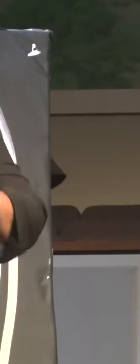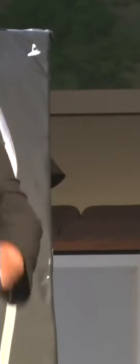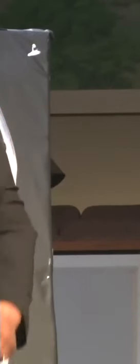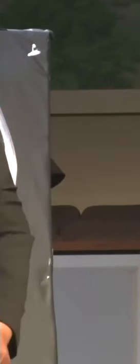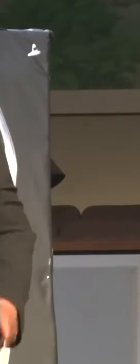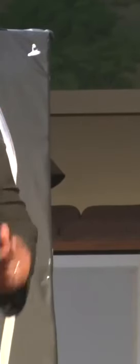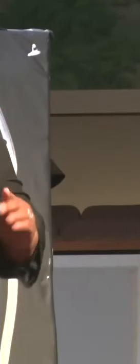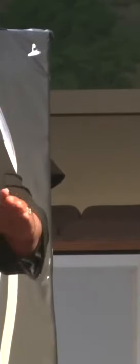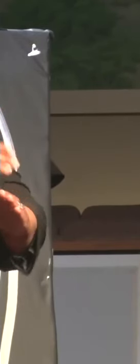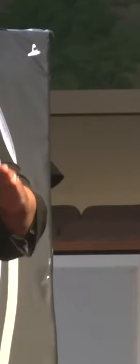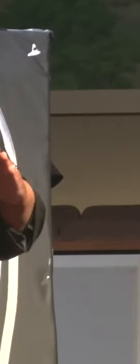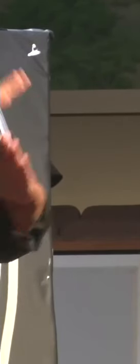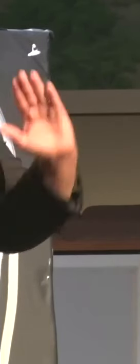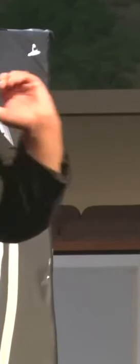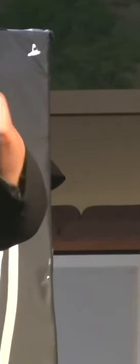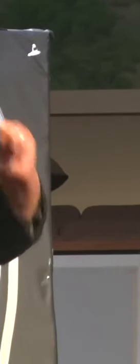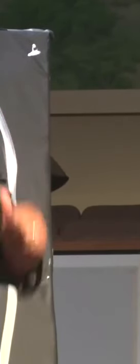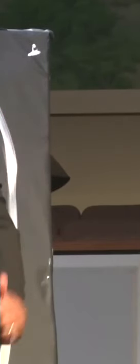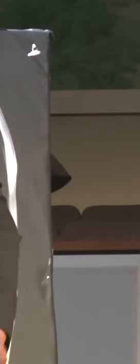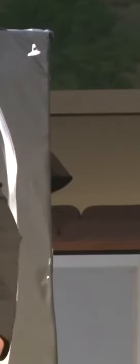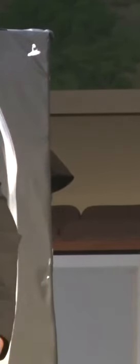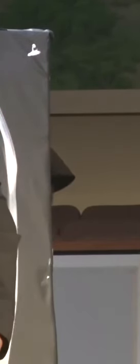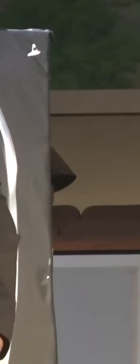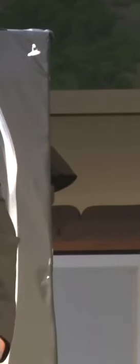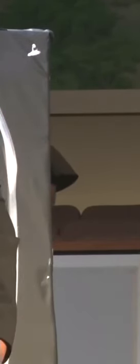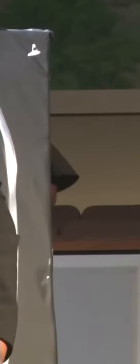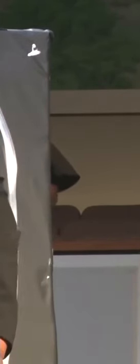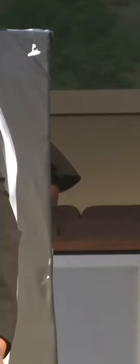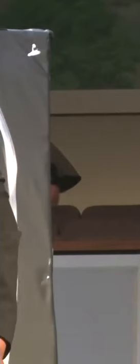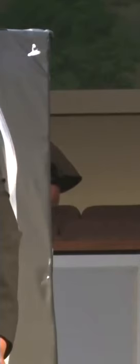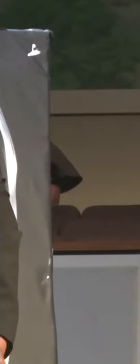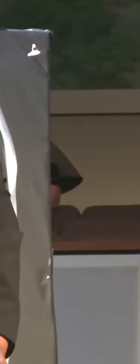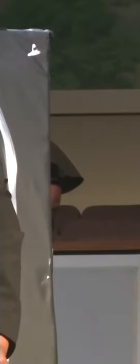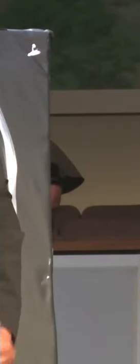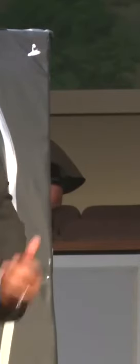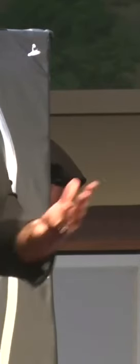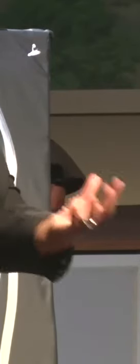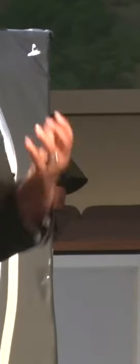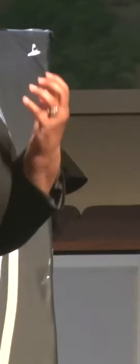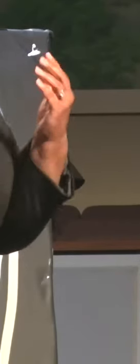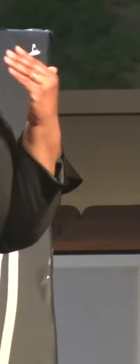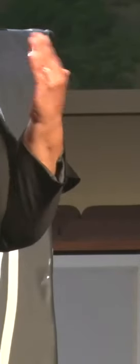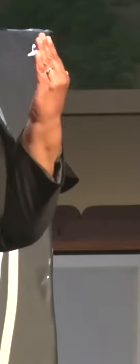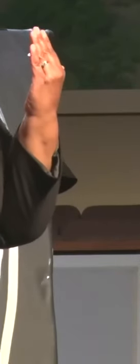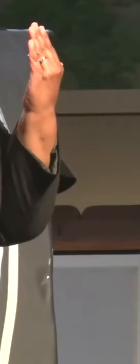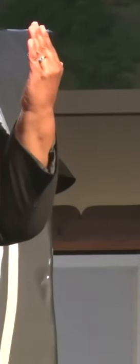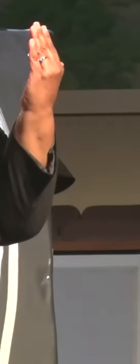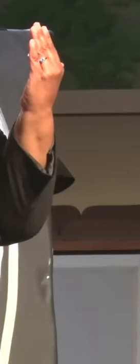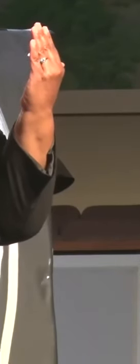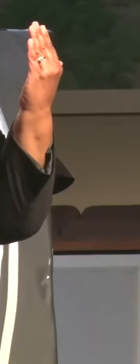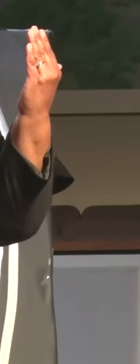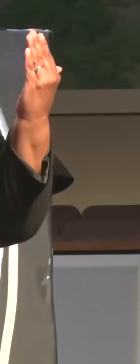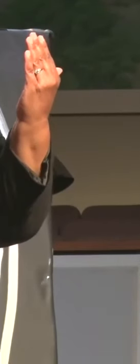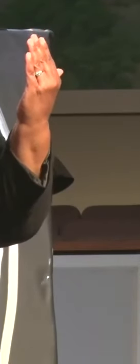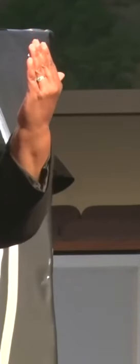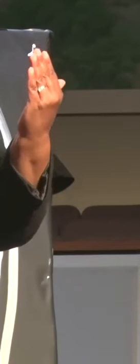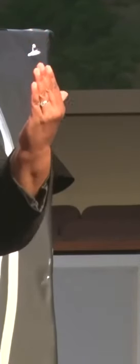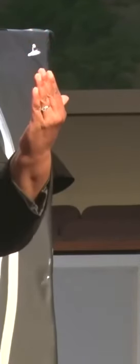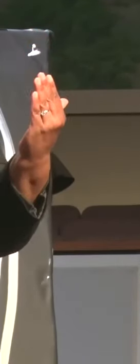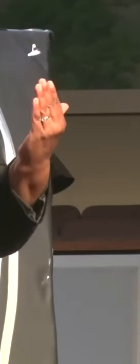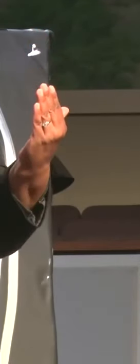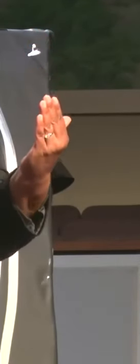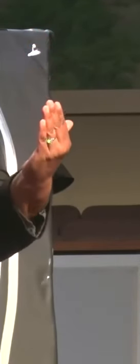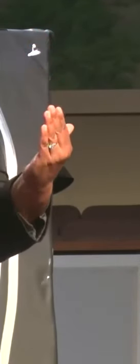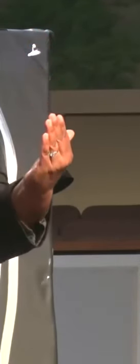we lift our voices just to say thank you